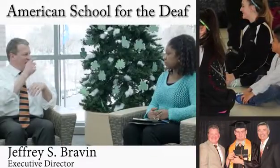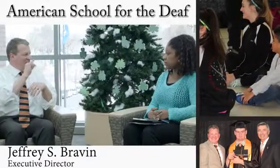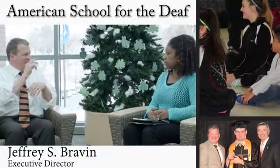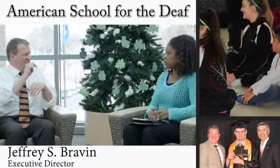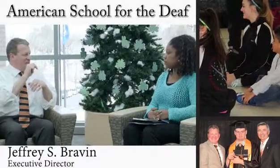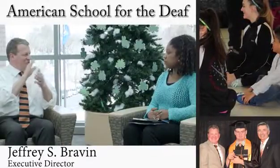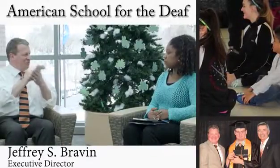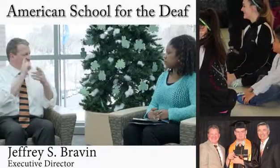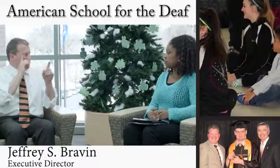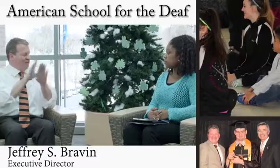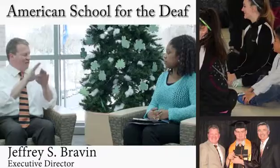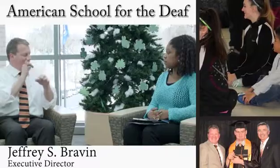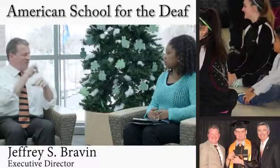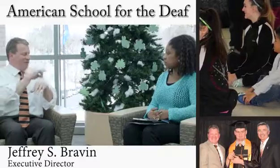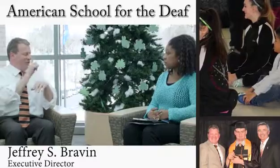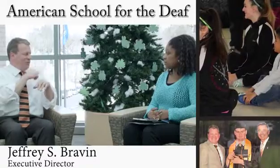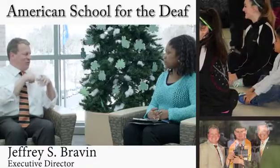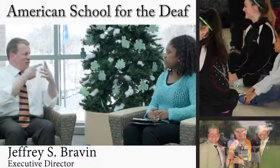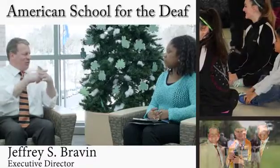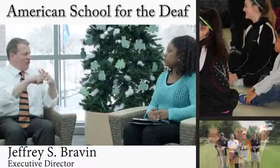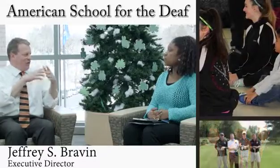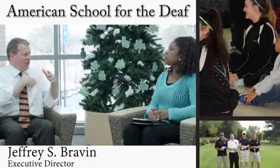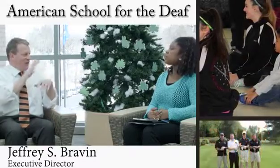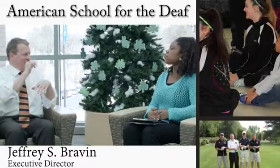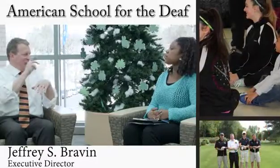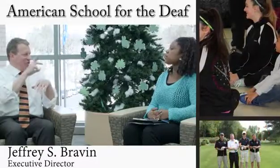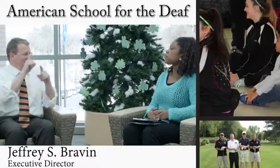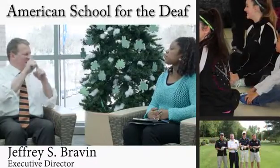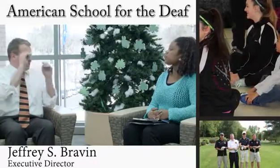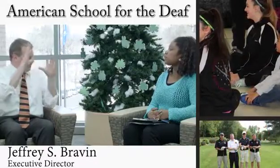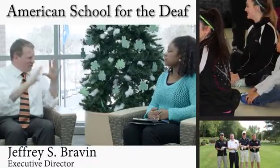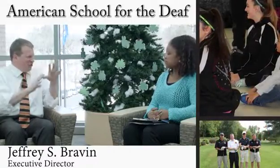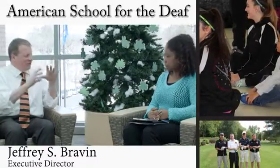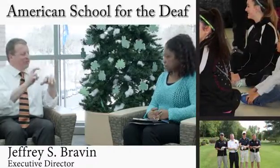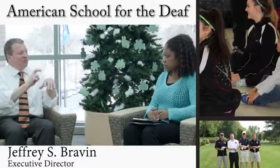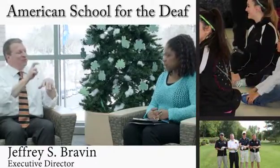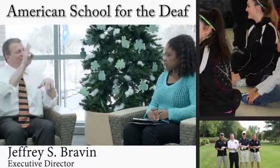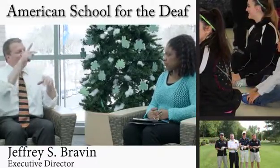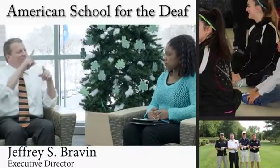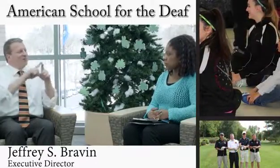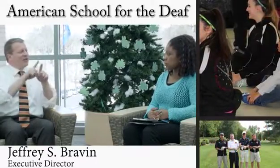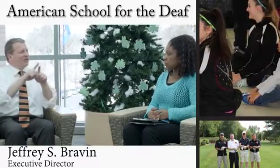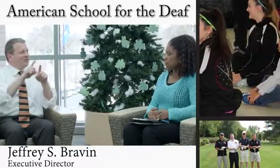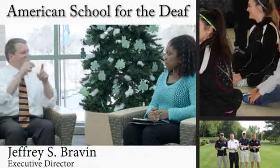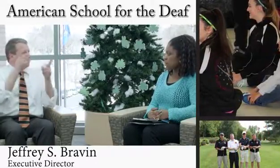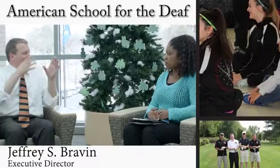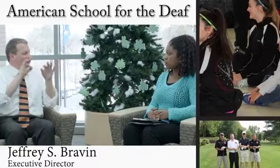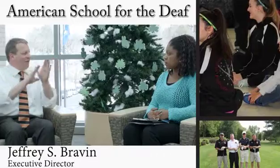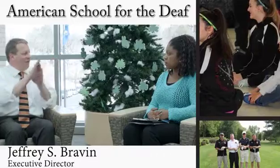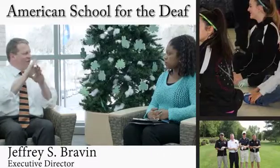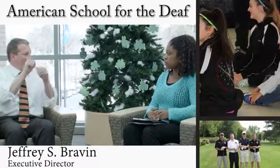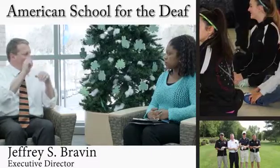the Lexington School for the Deaf. That's where I started my career as a teacher. Then I moved up to Director